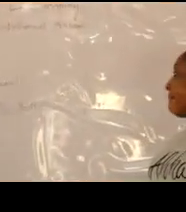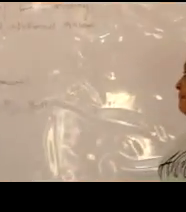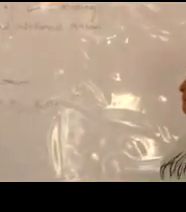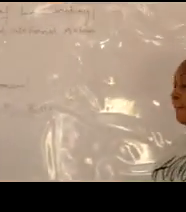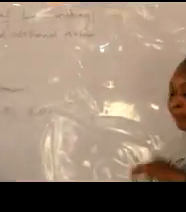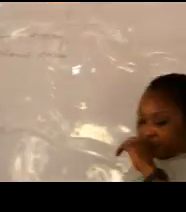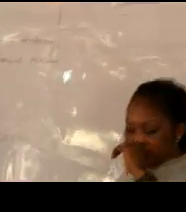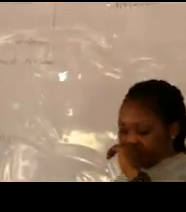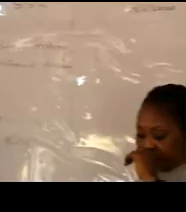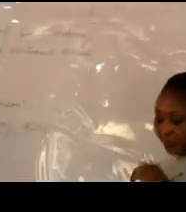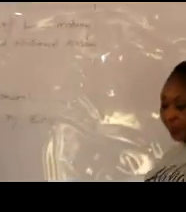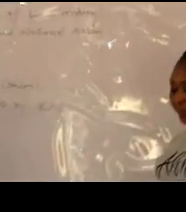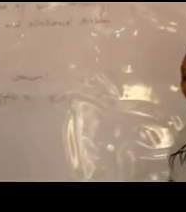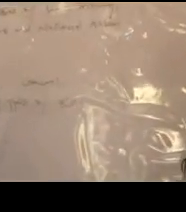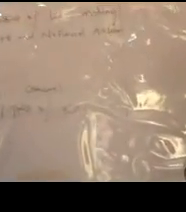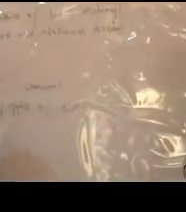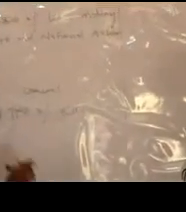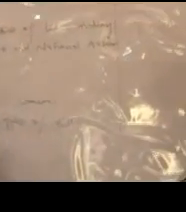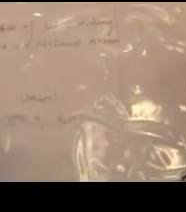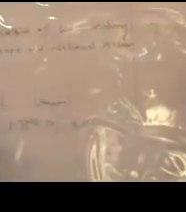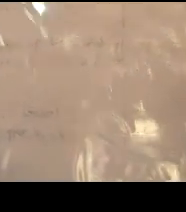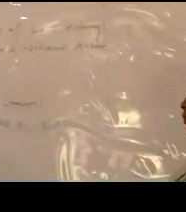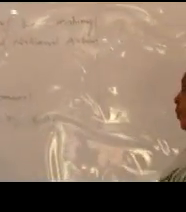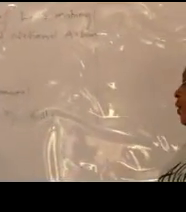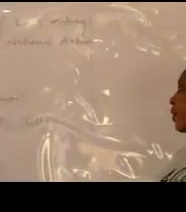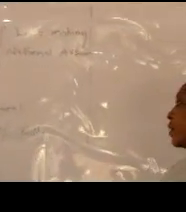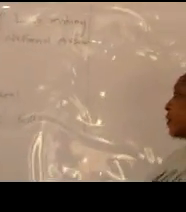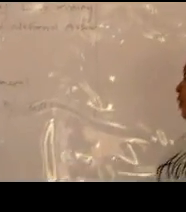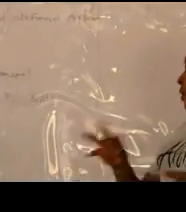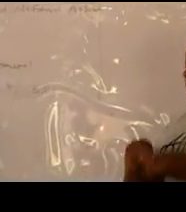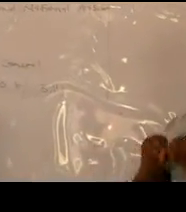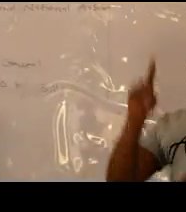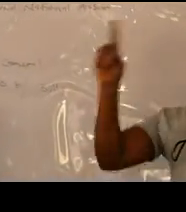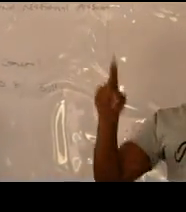I've talked about the public bill already.